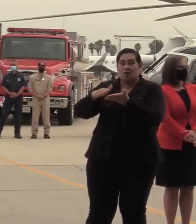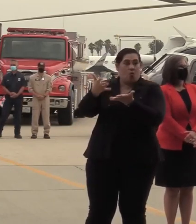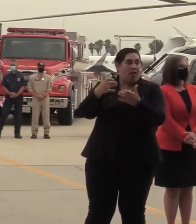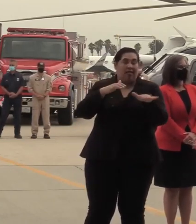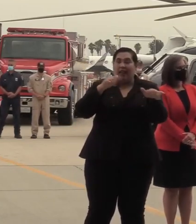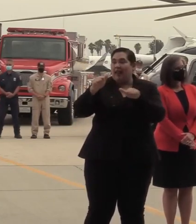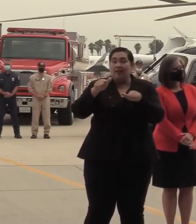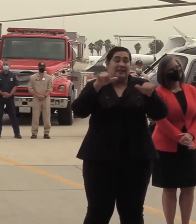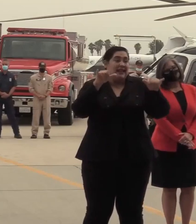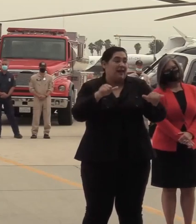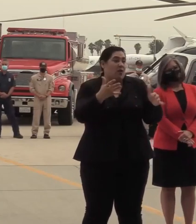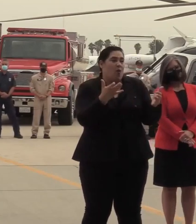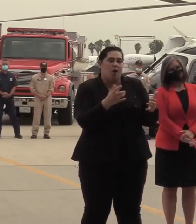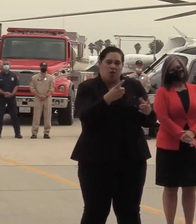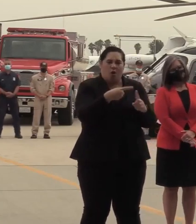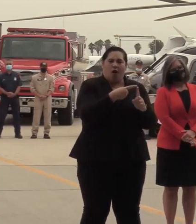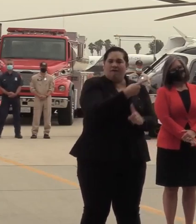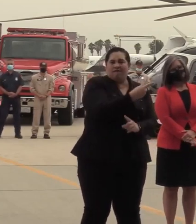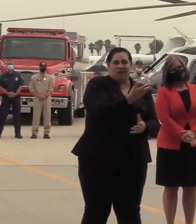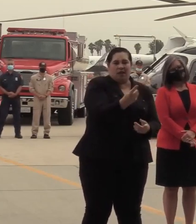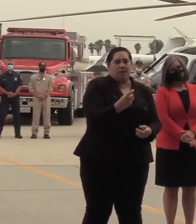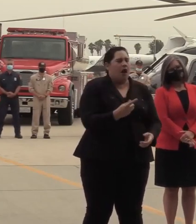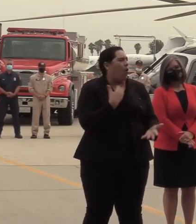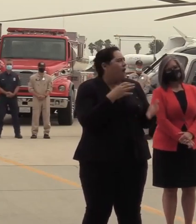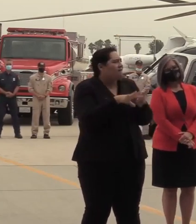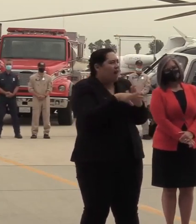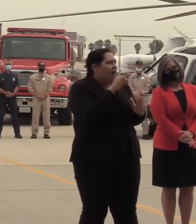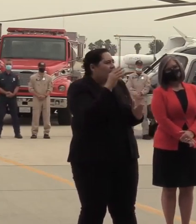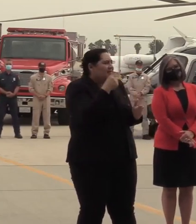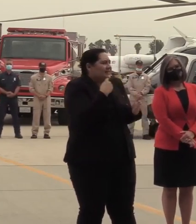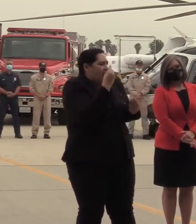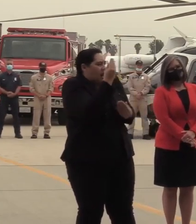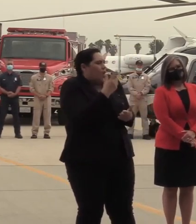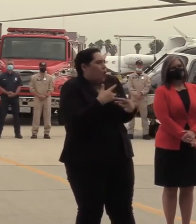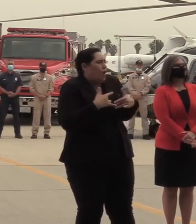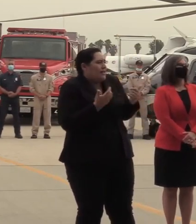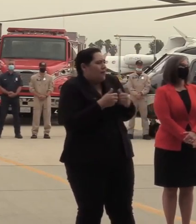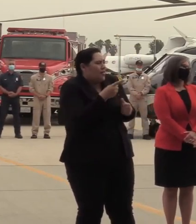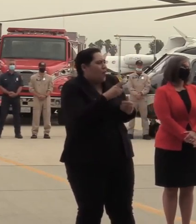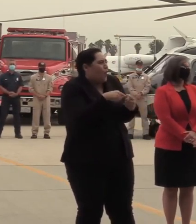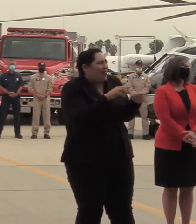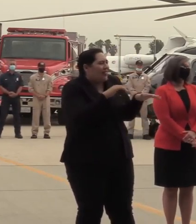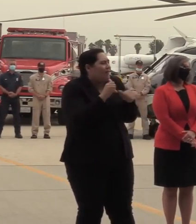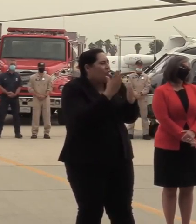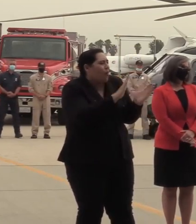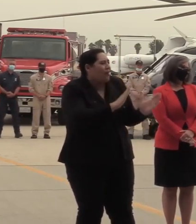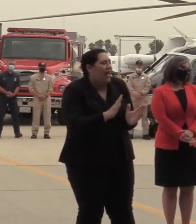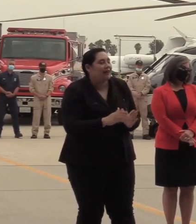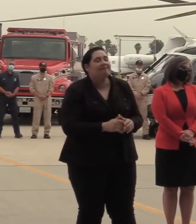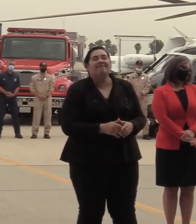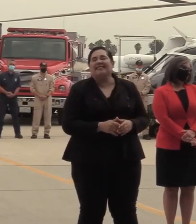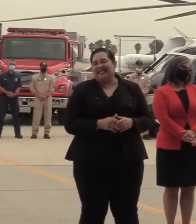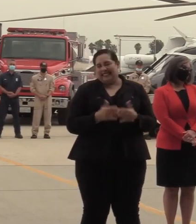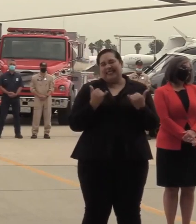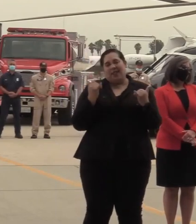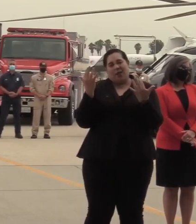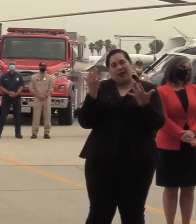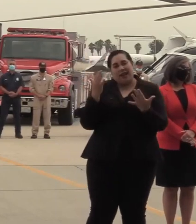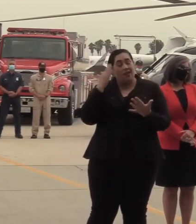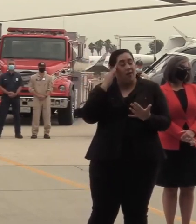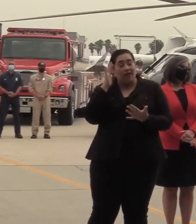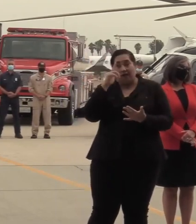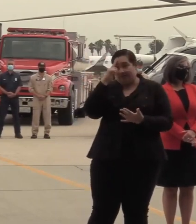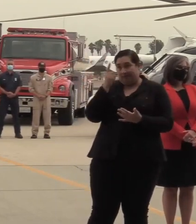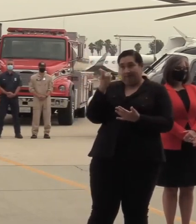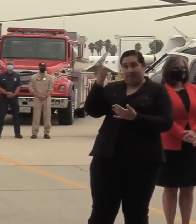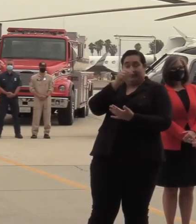But you can also stay. But, yeah, go ahead. No, I just want to find out. Tell us what's going on with you. When are you leaving? What's your plan? Still waiting. You know, that's